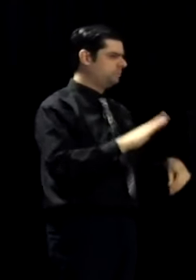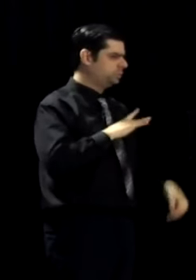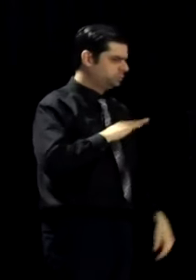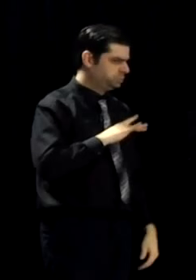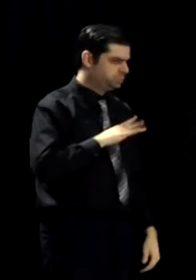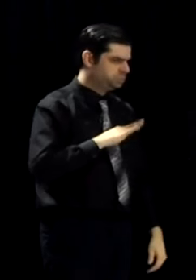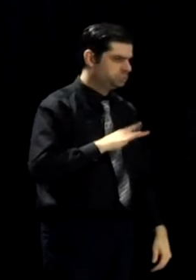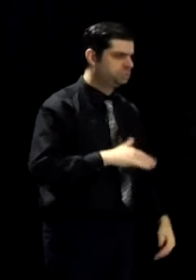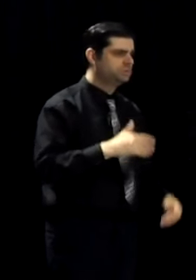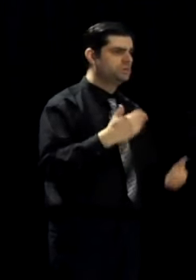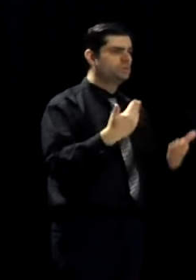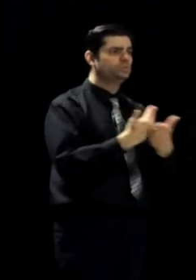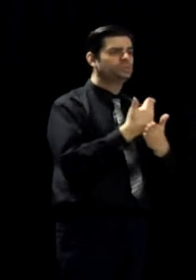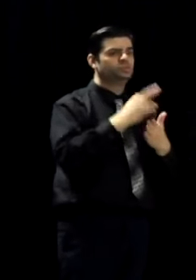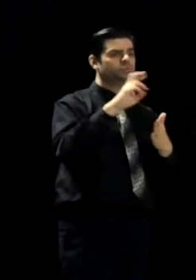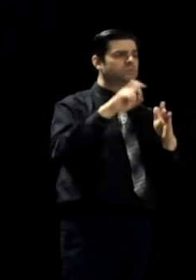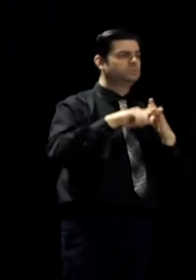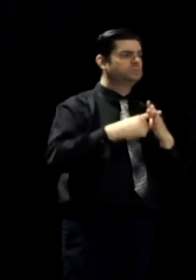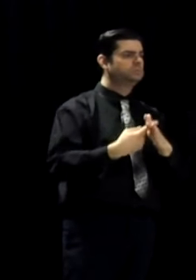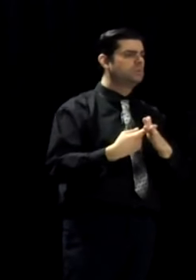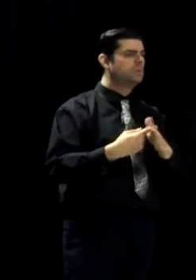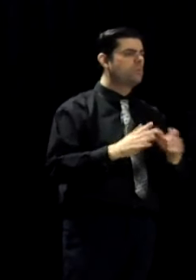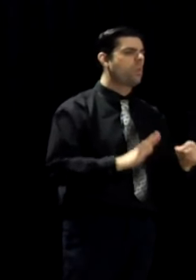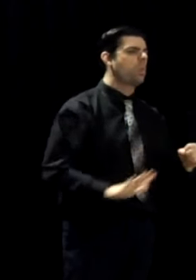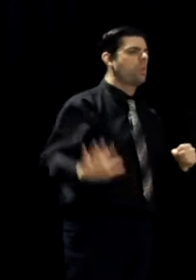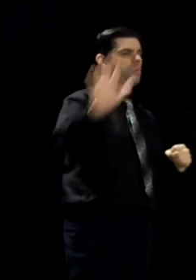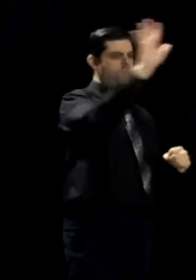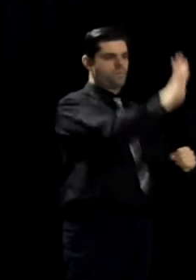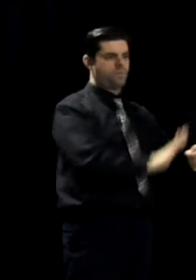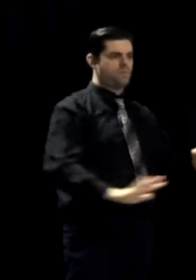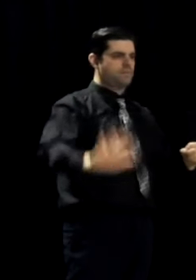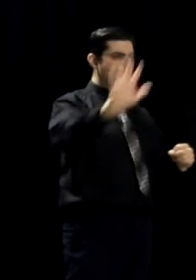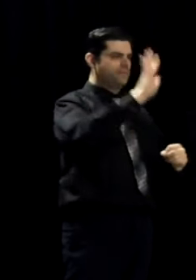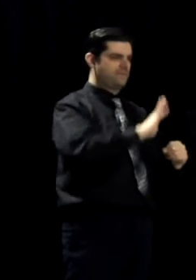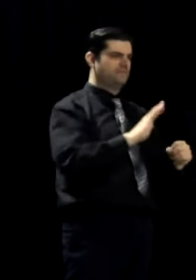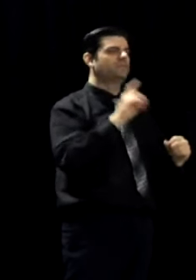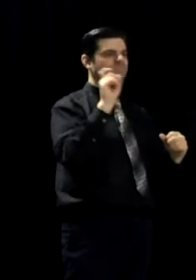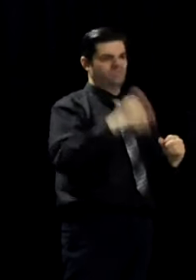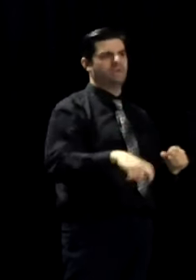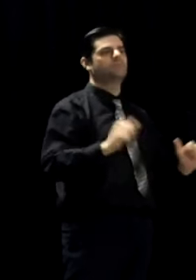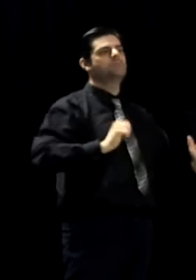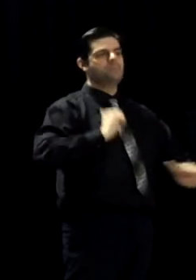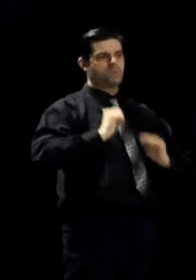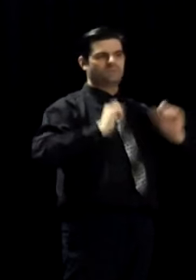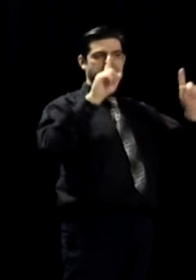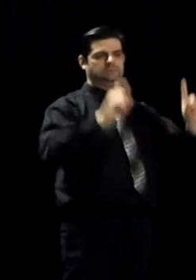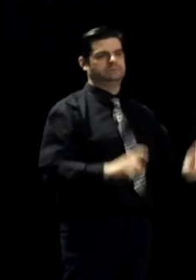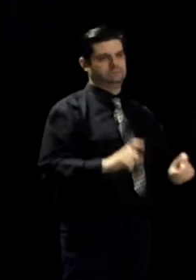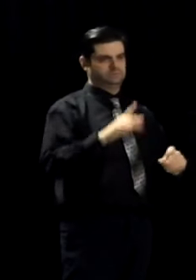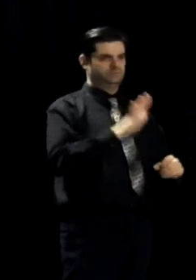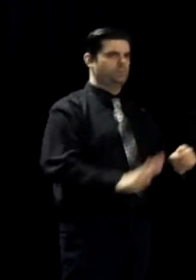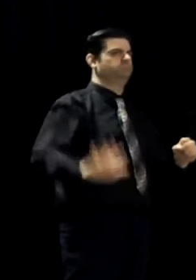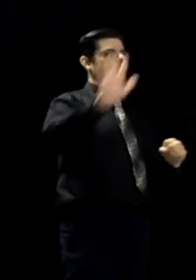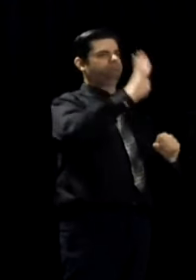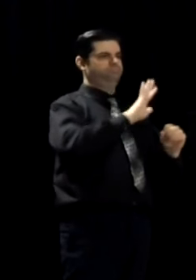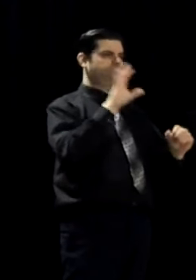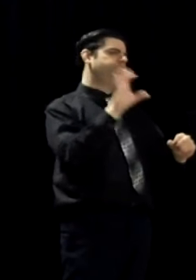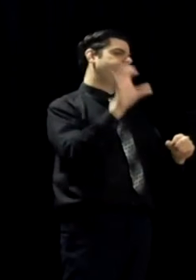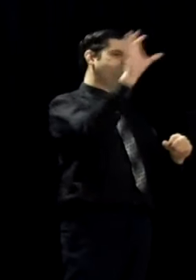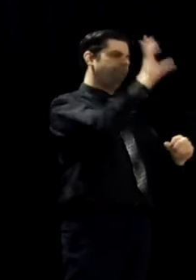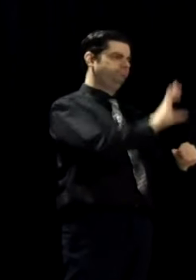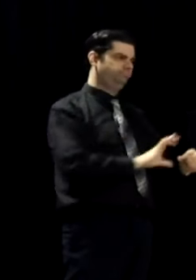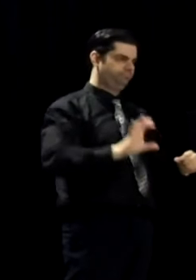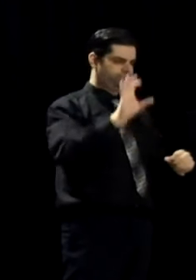get going, are all going to have to do proactive testing in our own community. So there's going to be a boatload of testing, which is good. That's how you got to find it and find these hidden